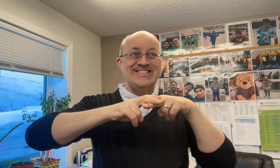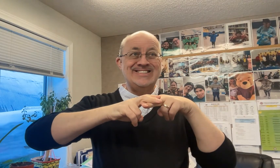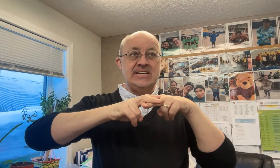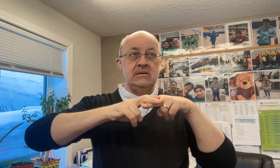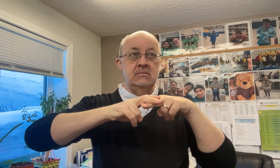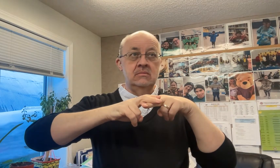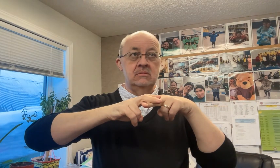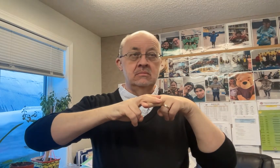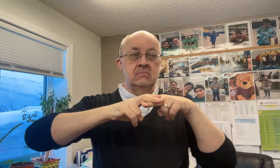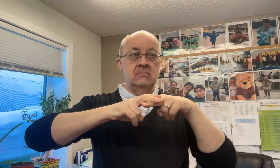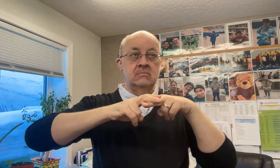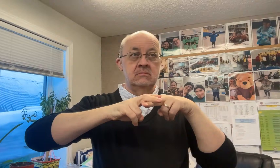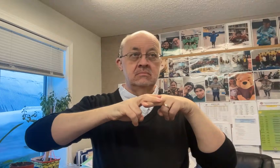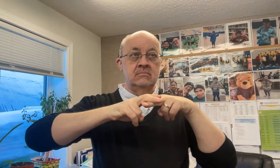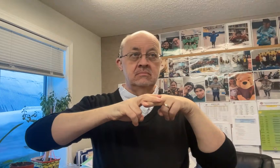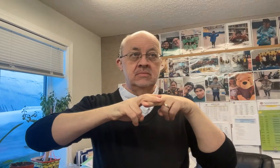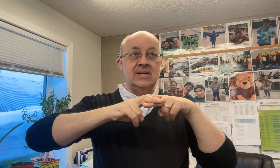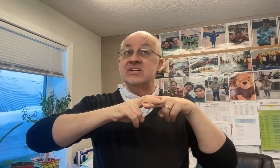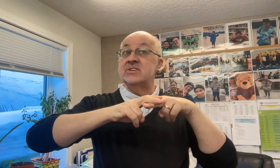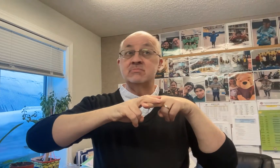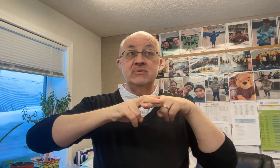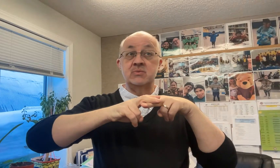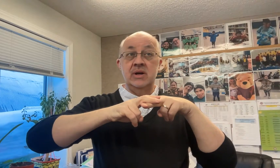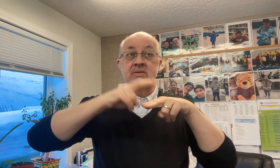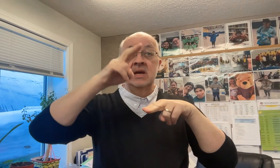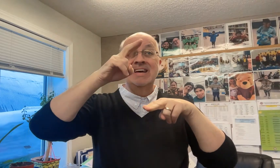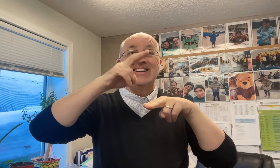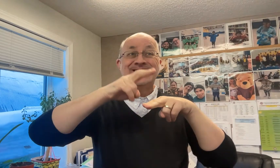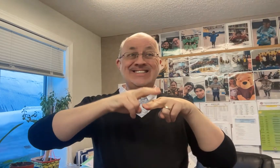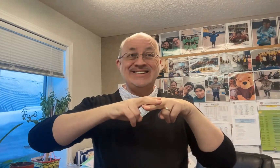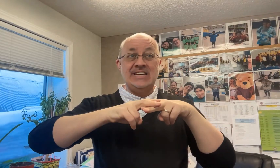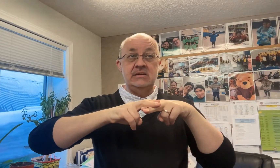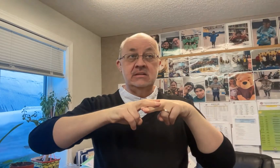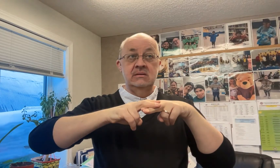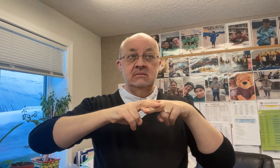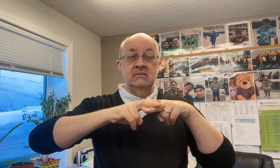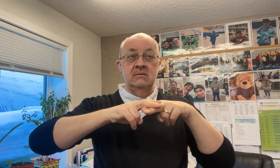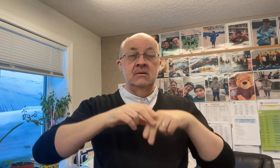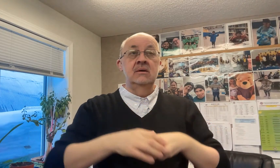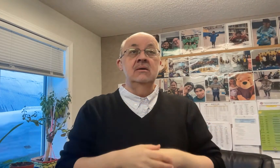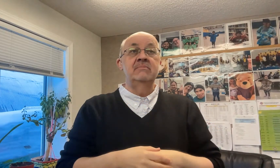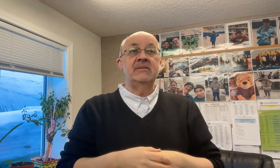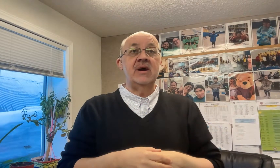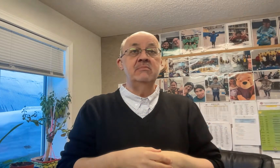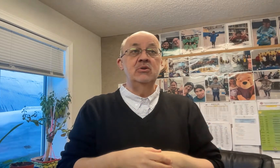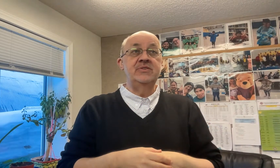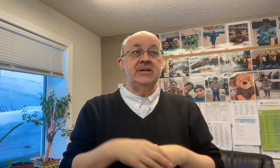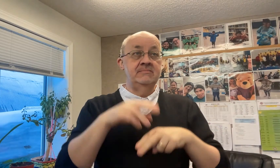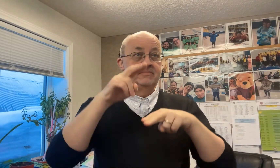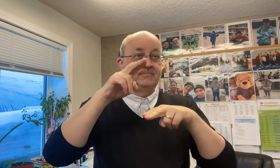sit, it just moves once. Sit. But if I moved it